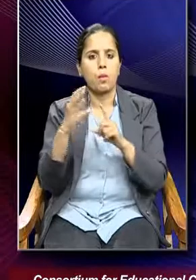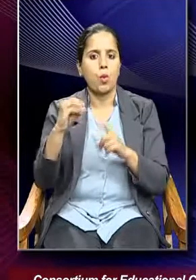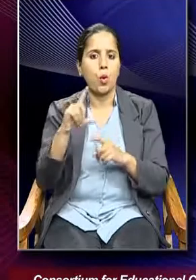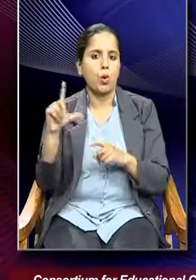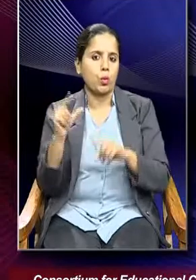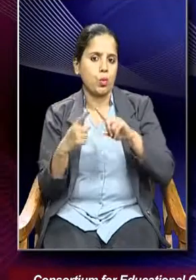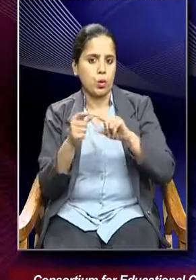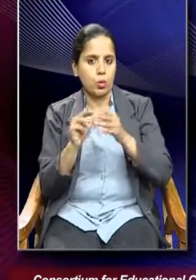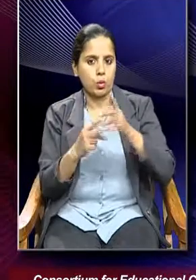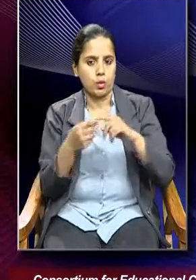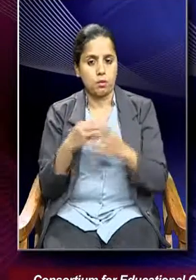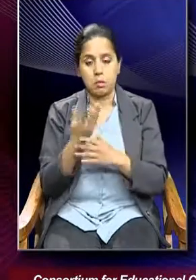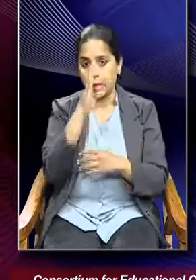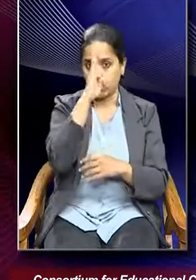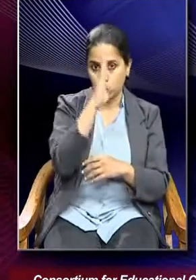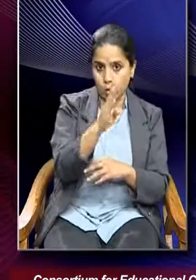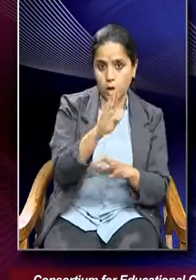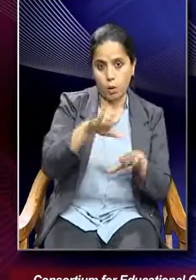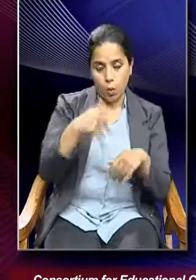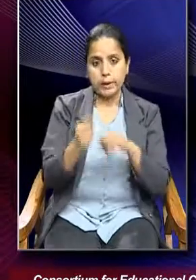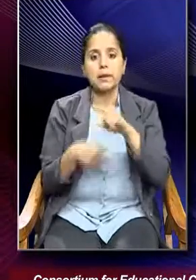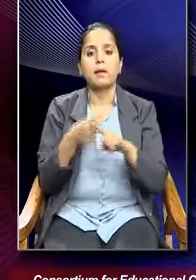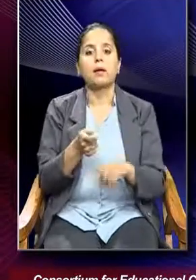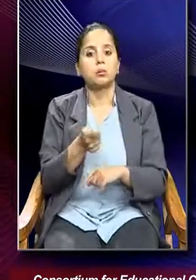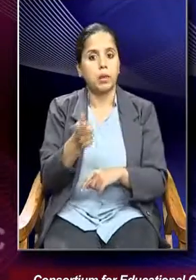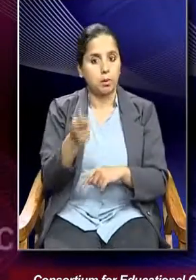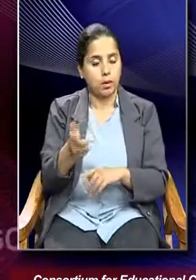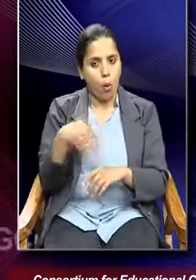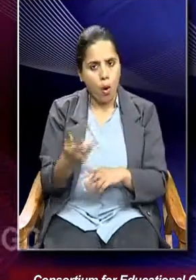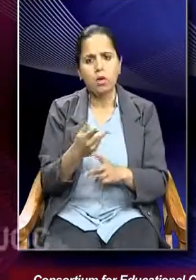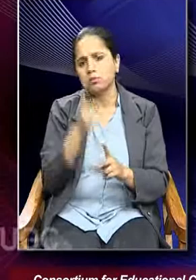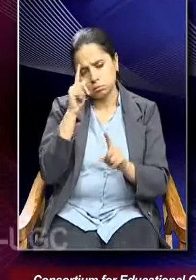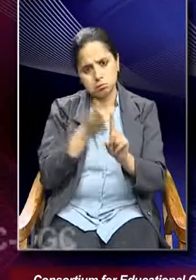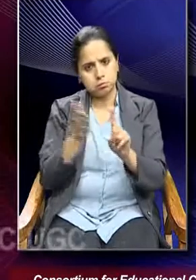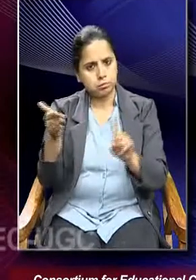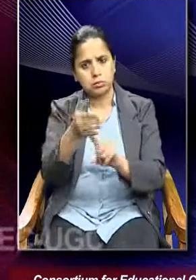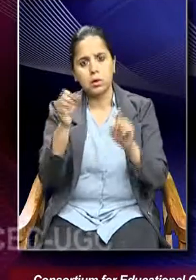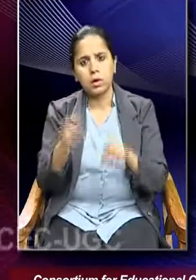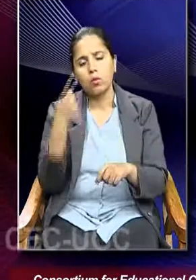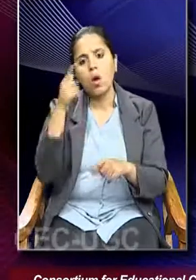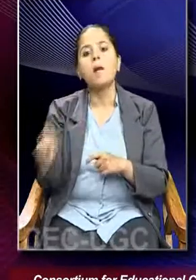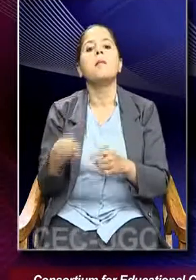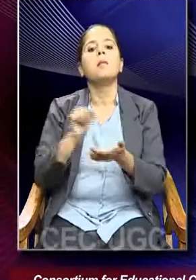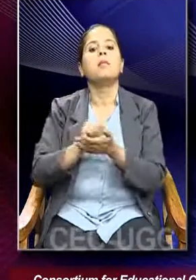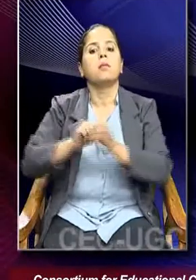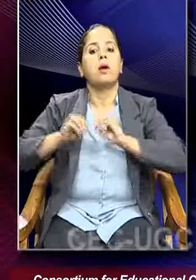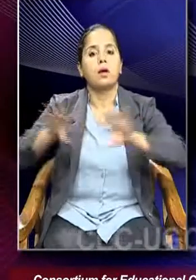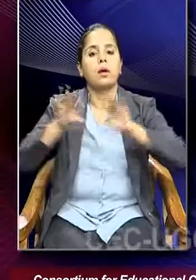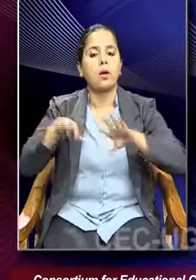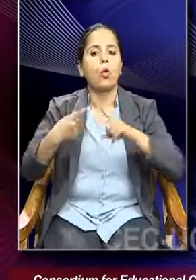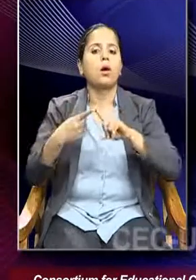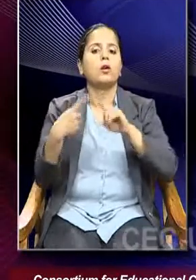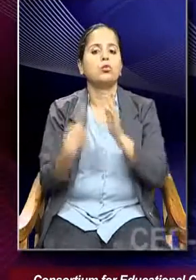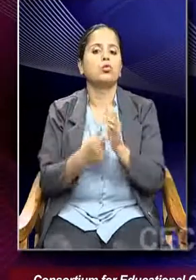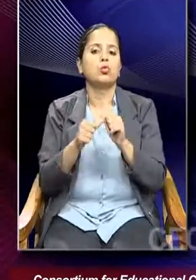emissions, either directly through the taxes or indirectly through the market or tradable rights. They are